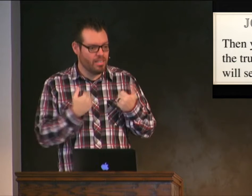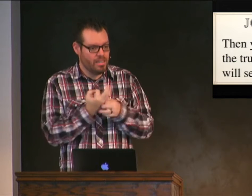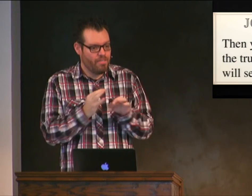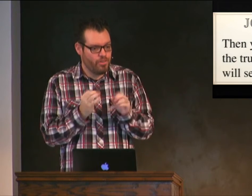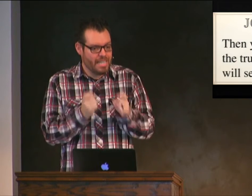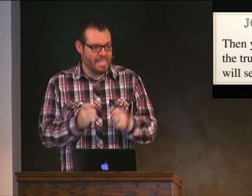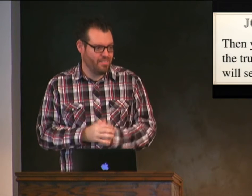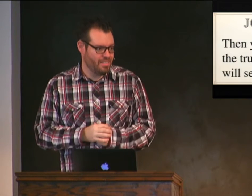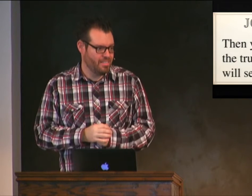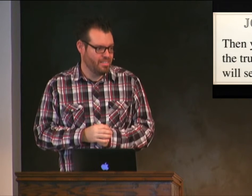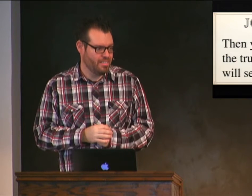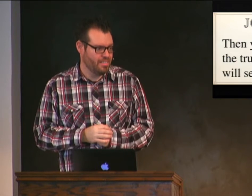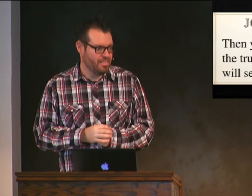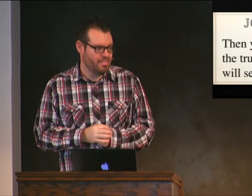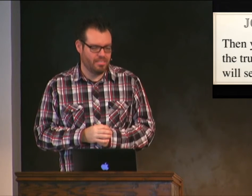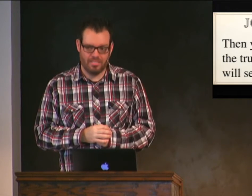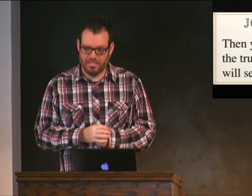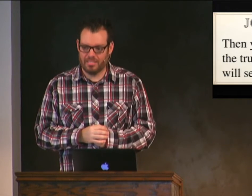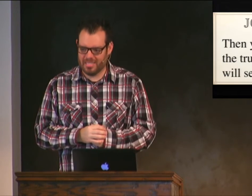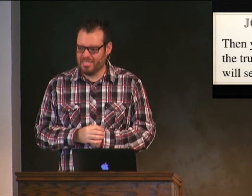to give us a free gift.